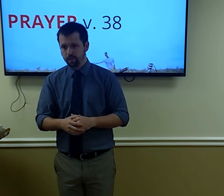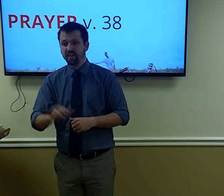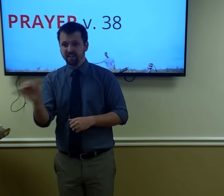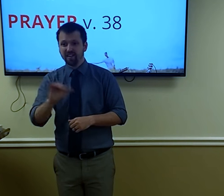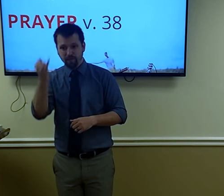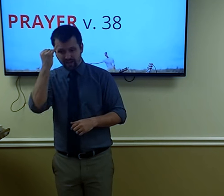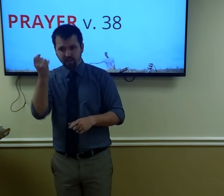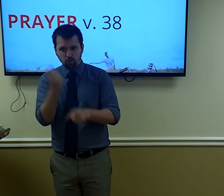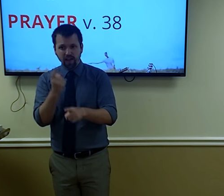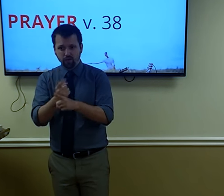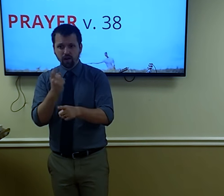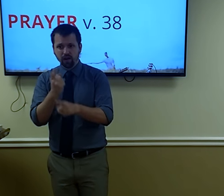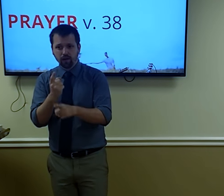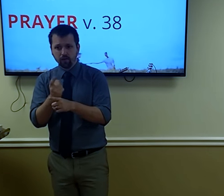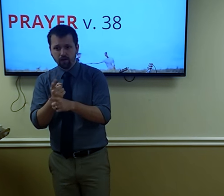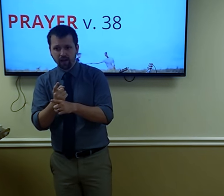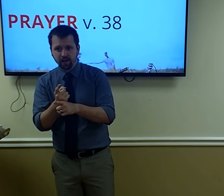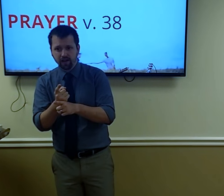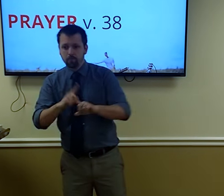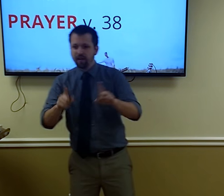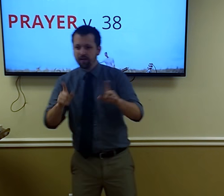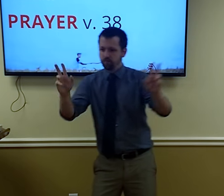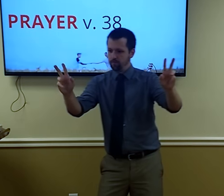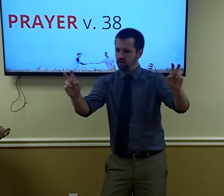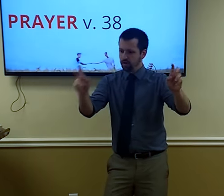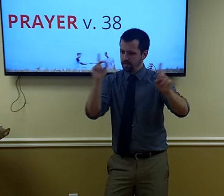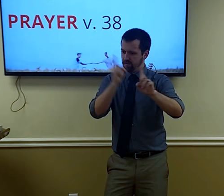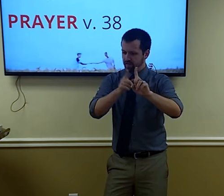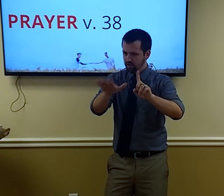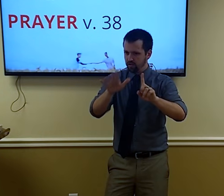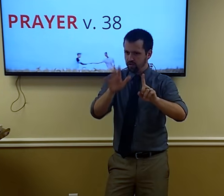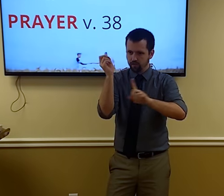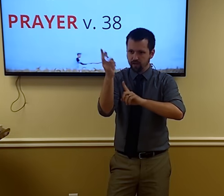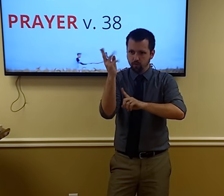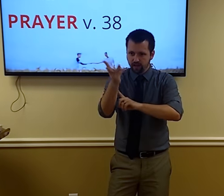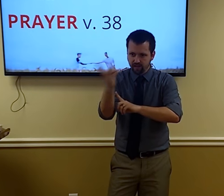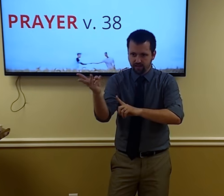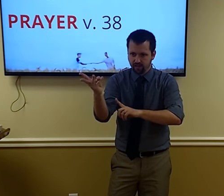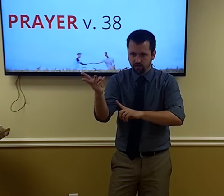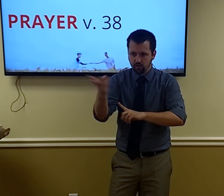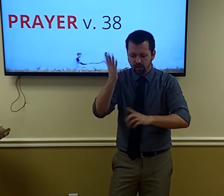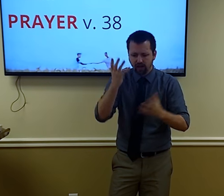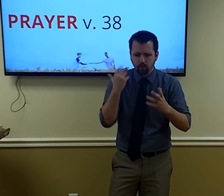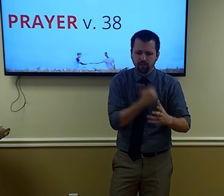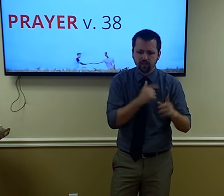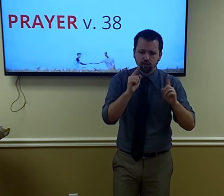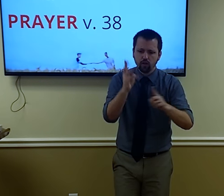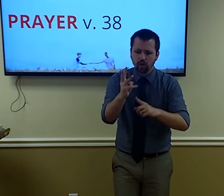Same idea, right. But our topic specifically, though, witnessing. You know, God wants us to go witness. That's